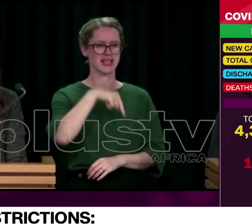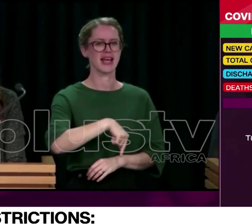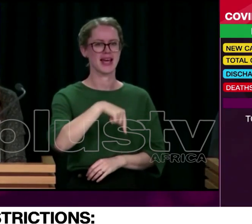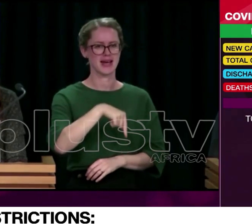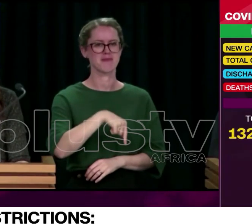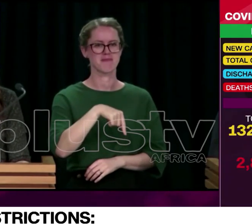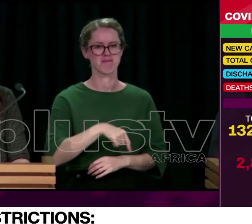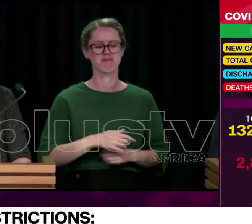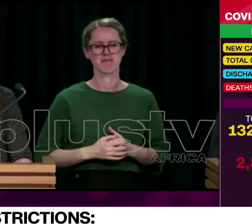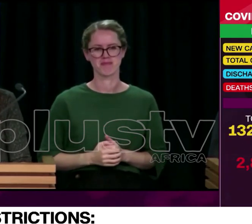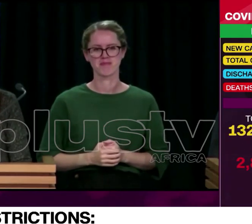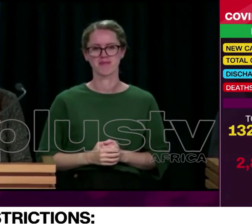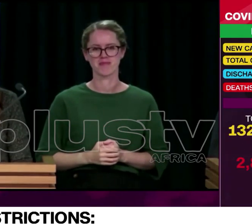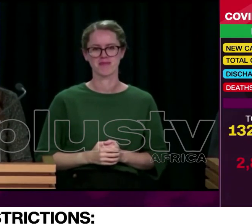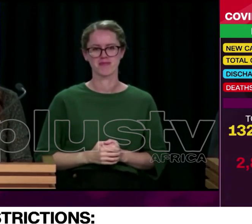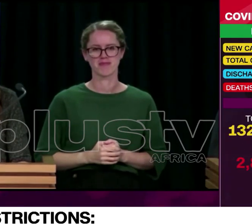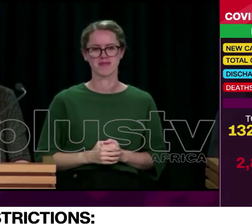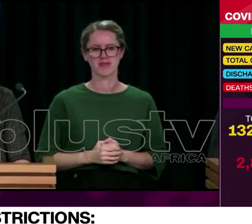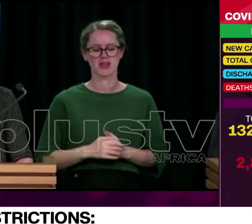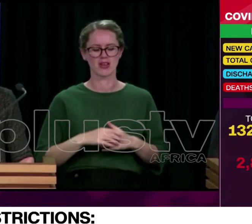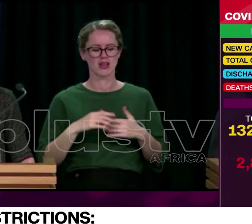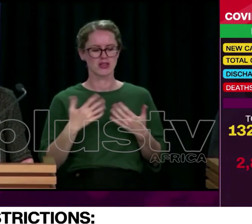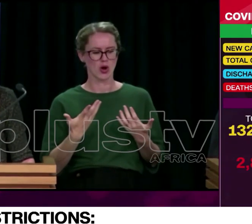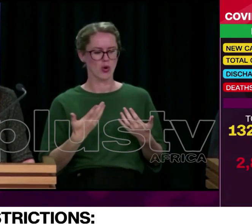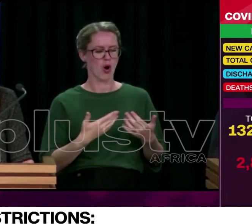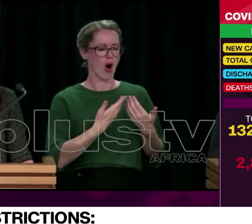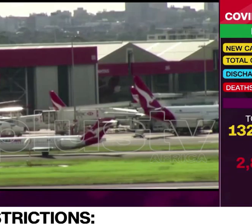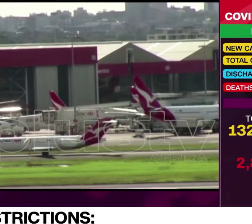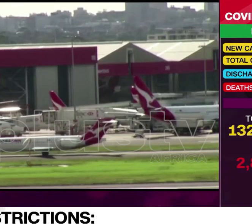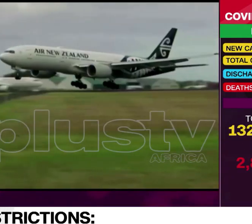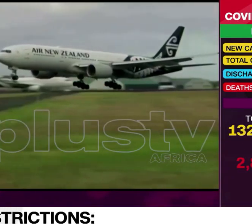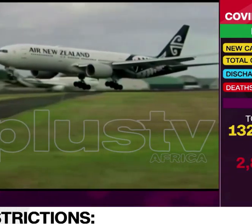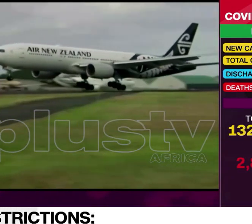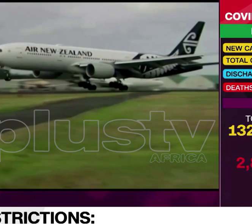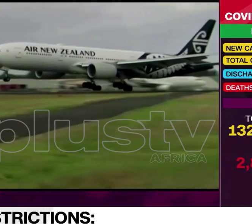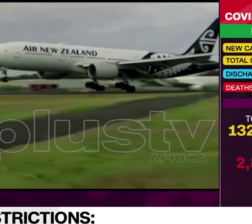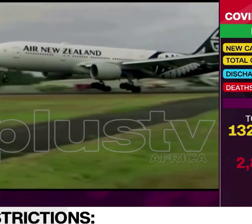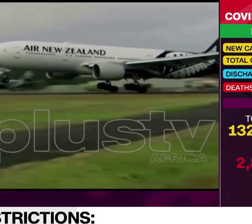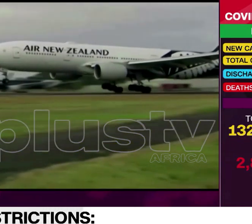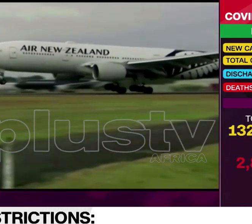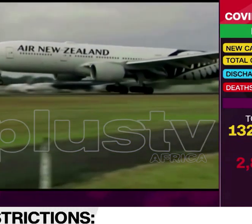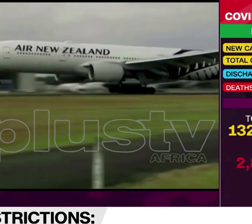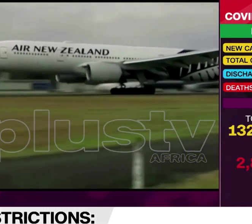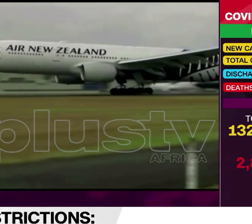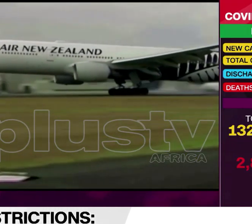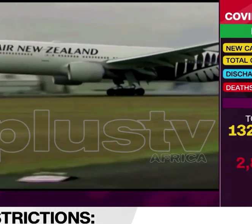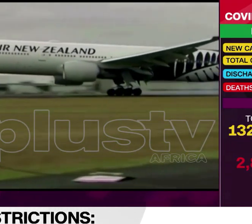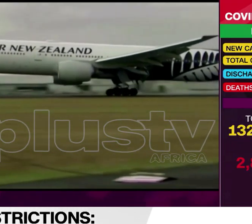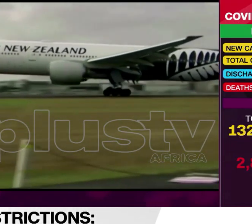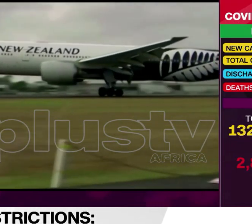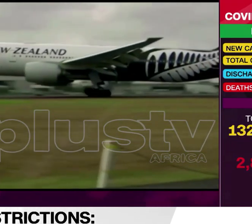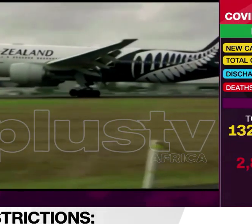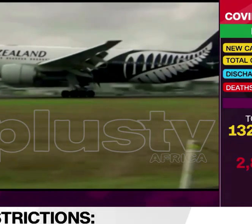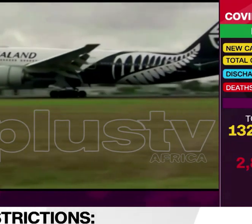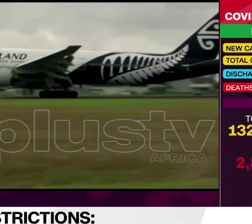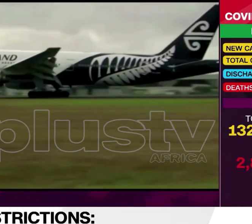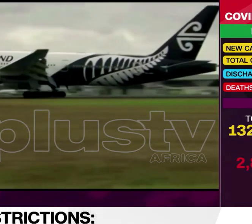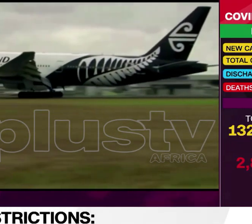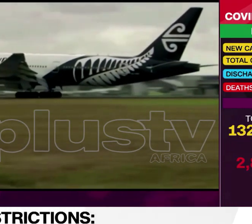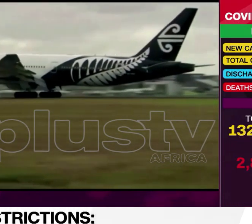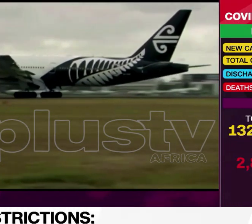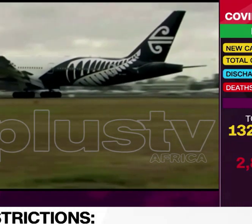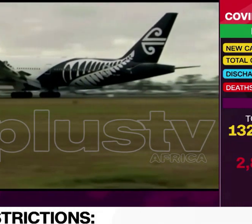another country while continuing to pursue a strategy of elimination and a commitment to keeping the virus out.